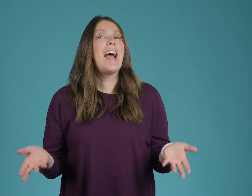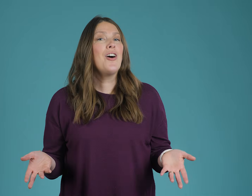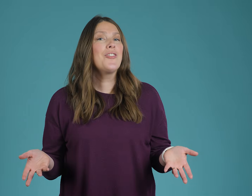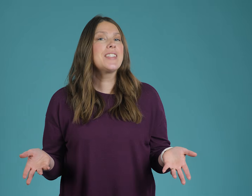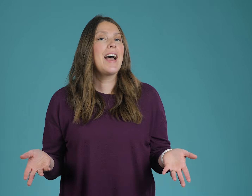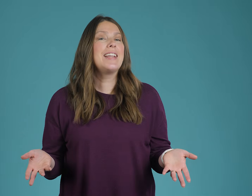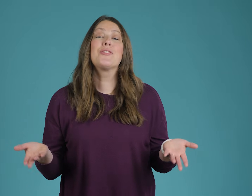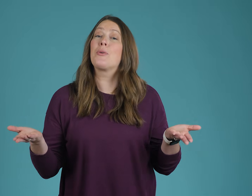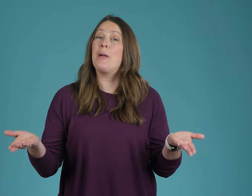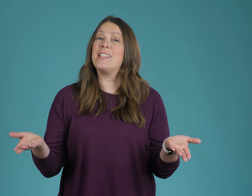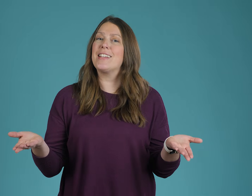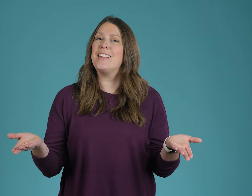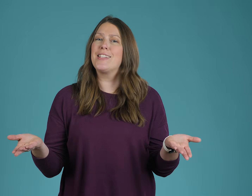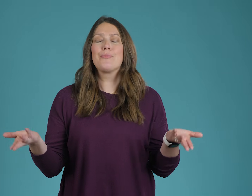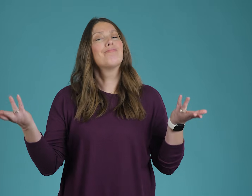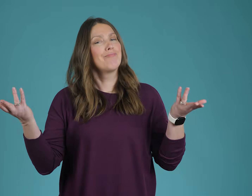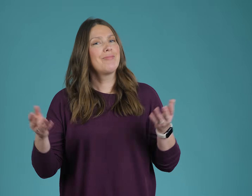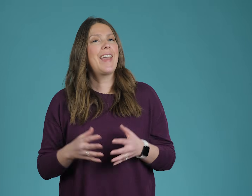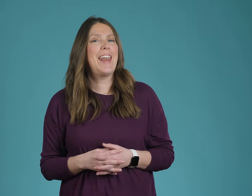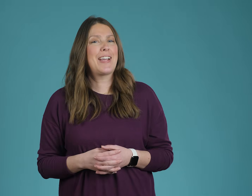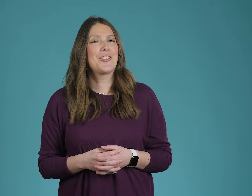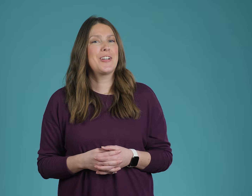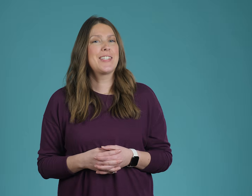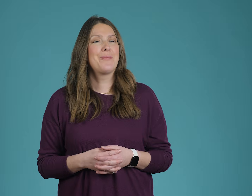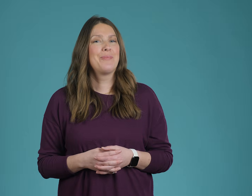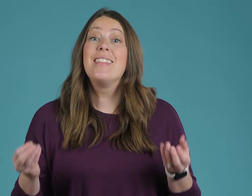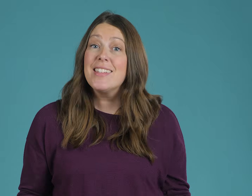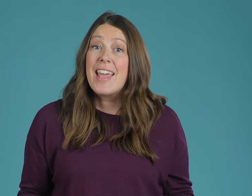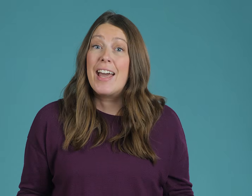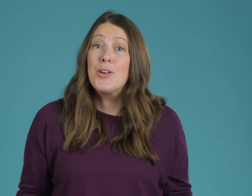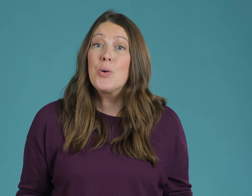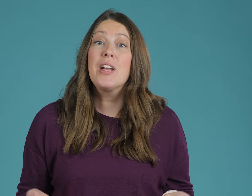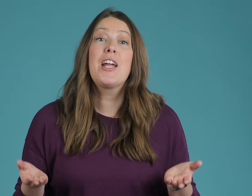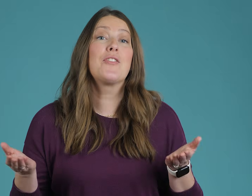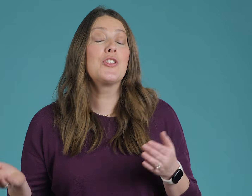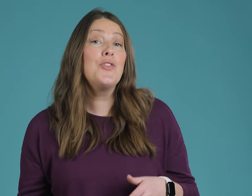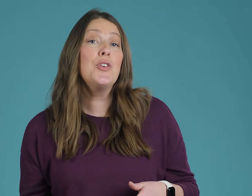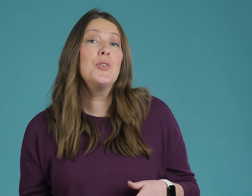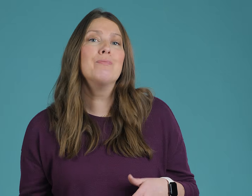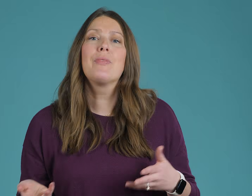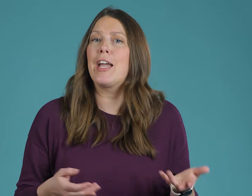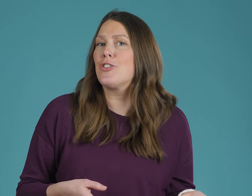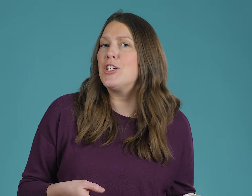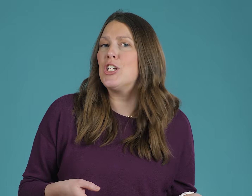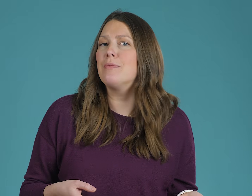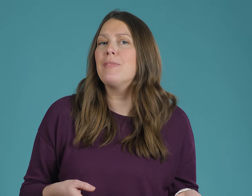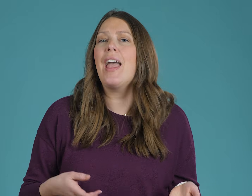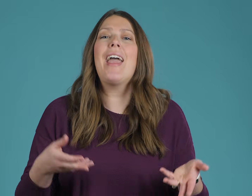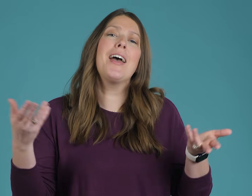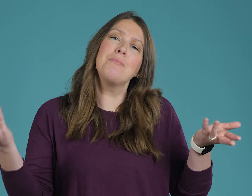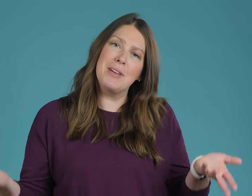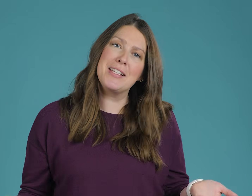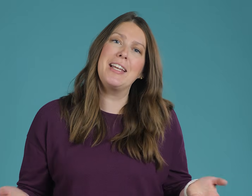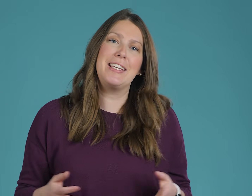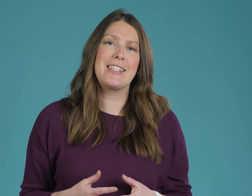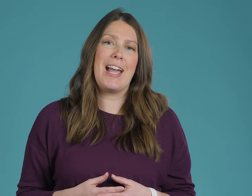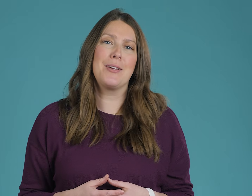Now for signs for basic needs and extras. This category covers food, hydration, and miscellaneous items